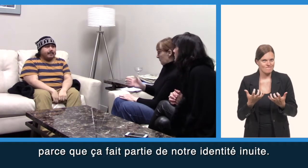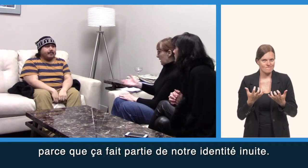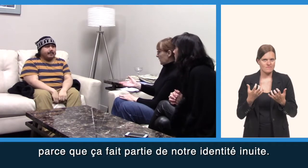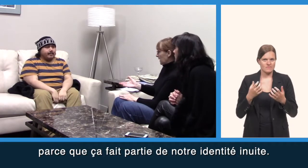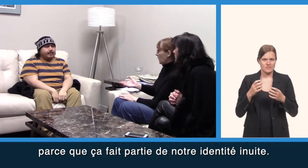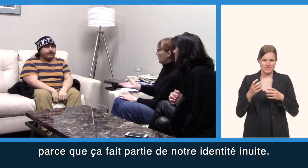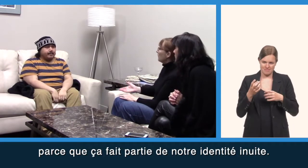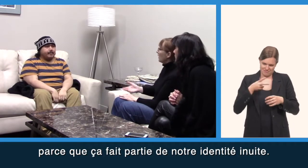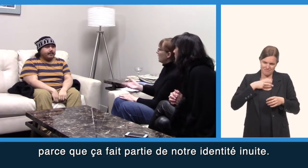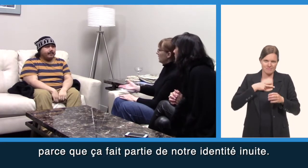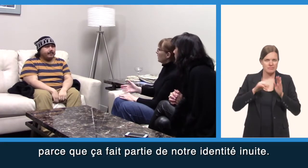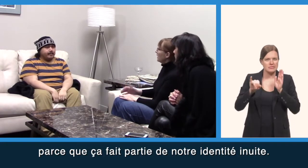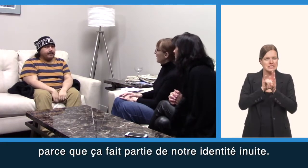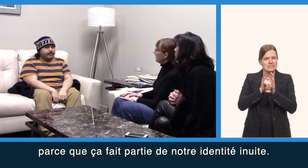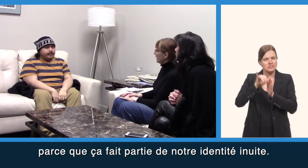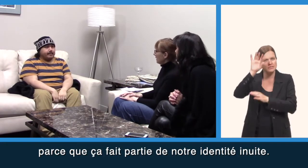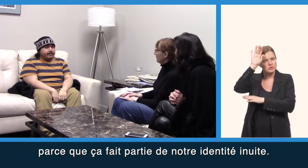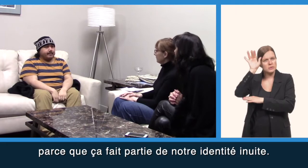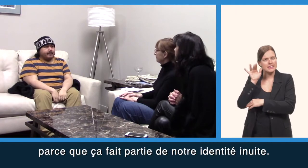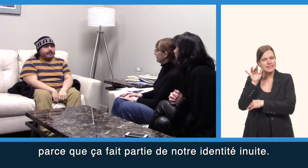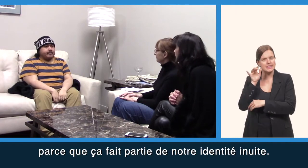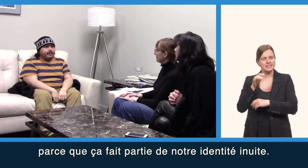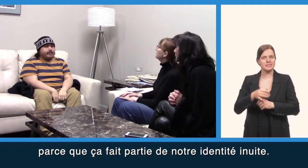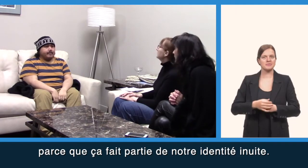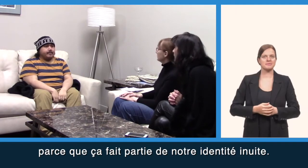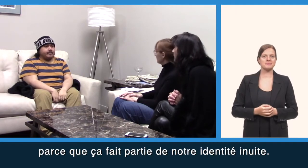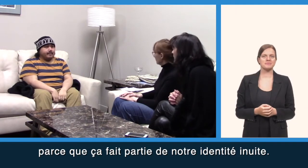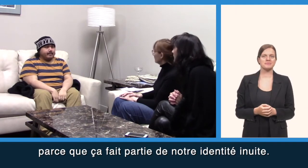And because that's part of our Inuit identity.